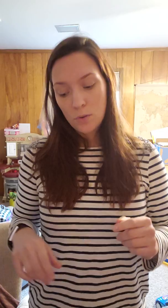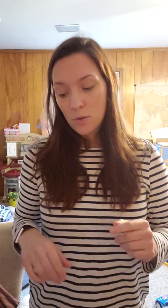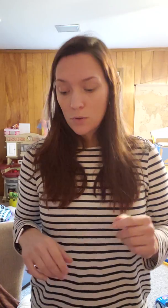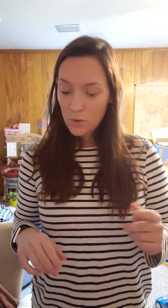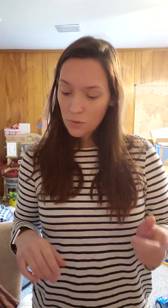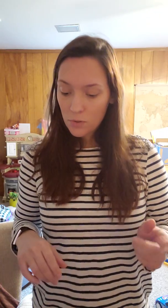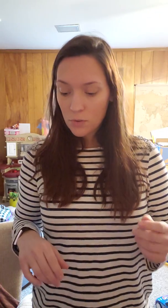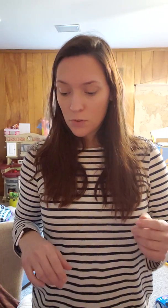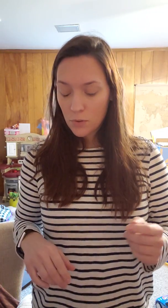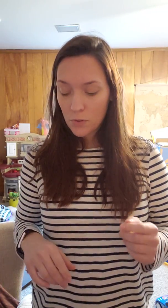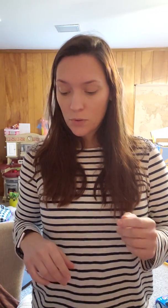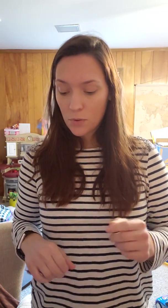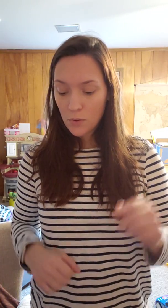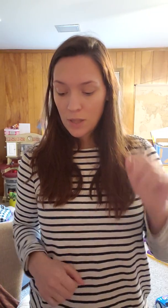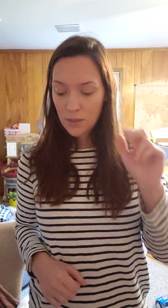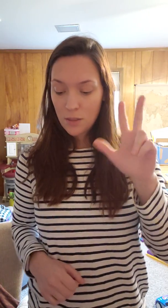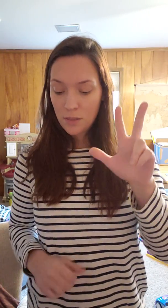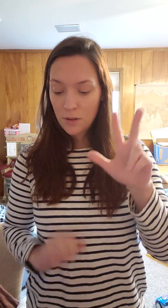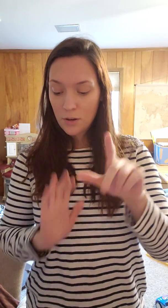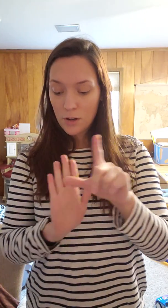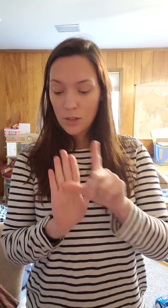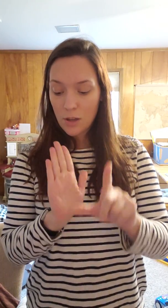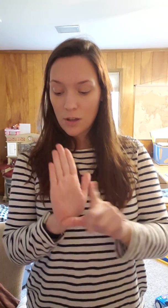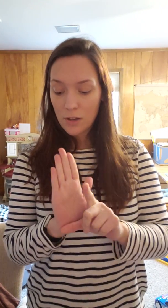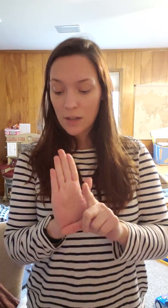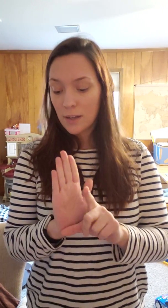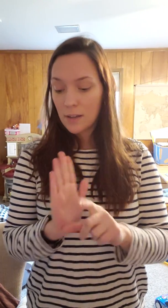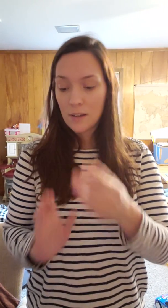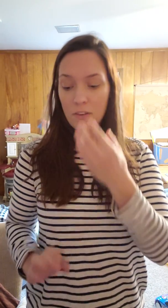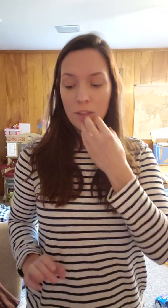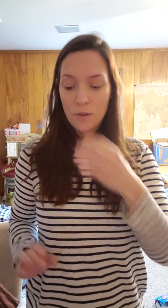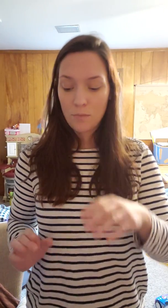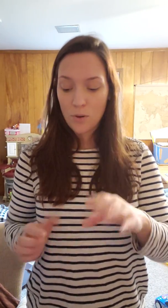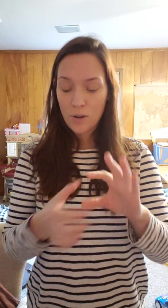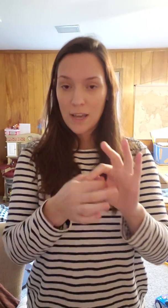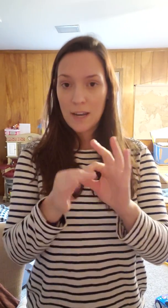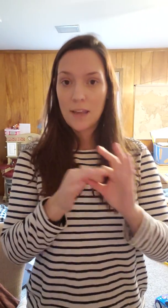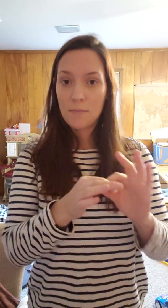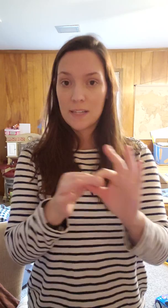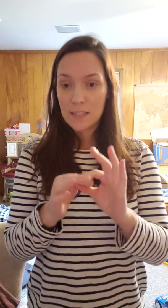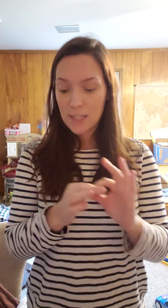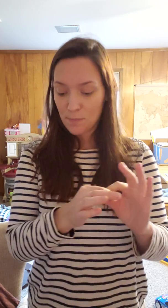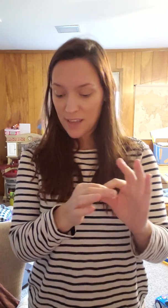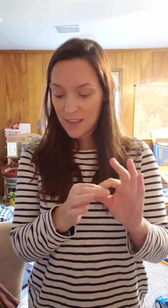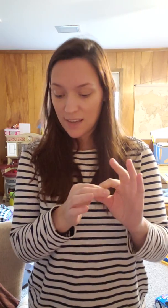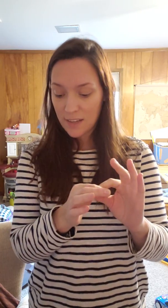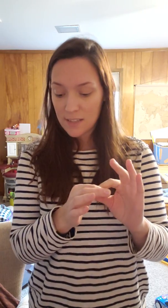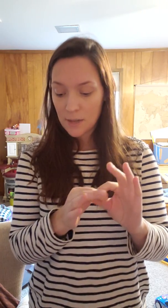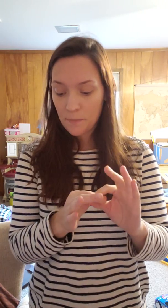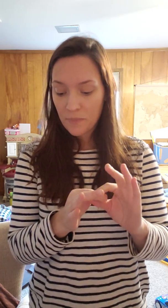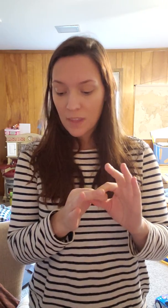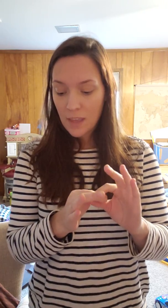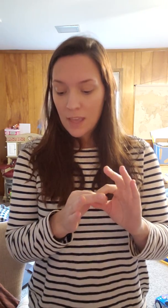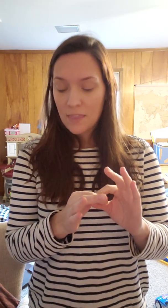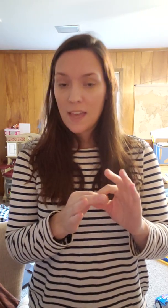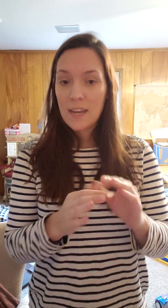the third law of thermodynamics explains that